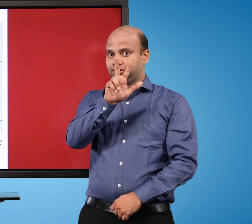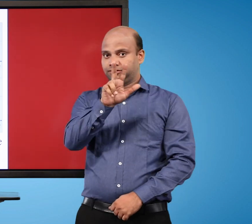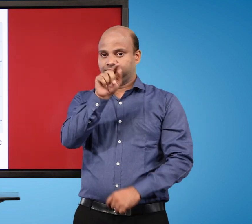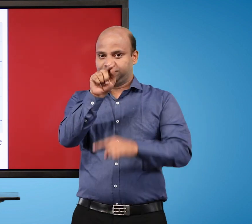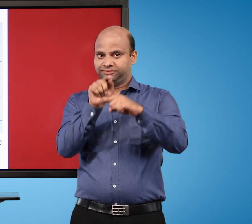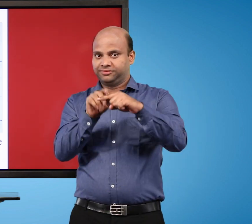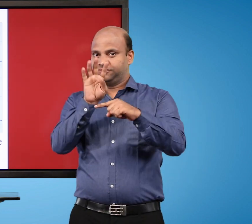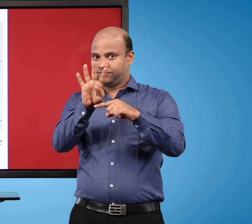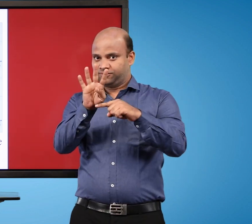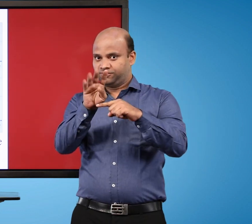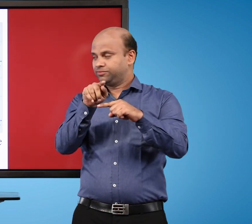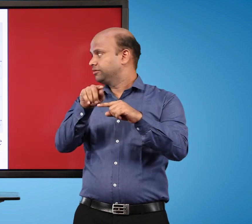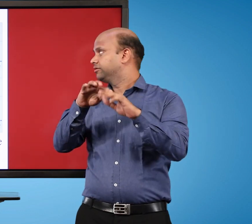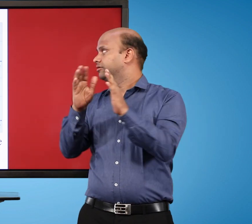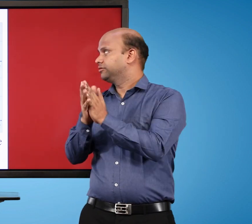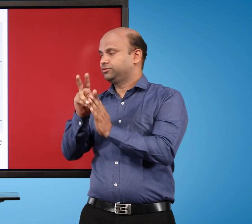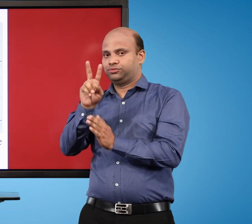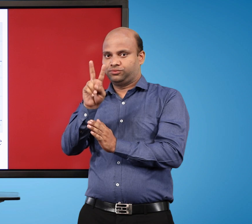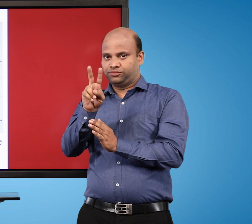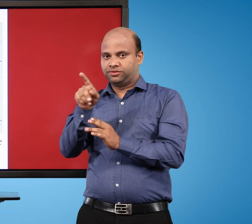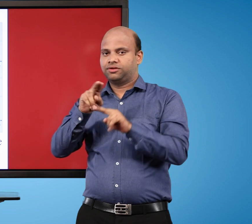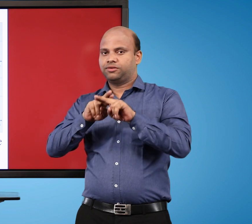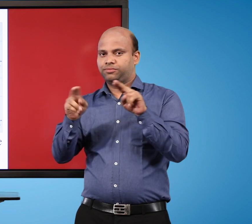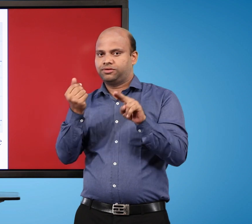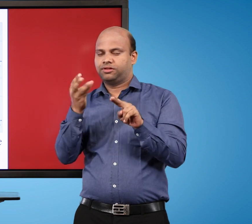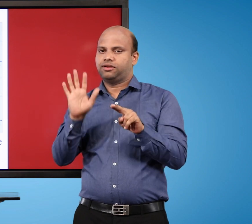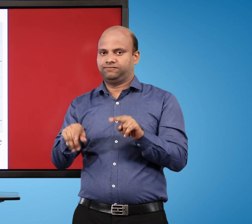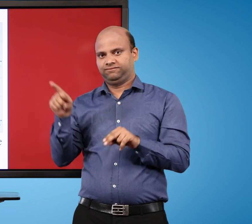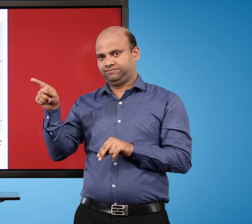8 divided by 4 is equal to 2, a whole number.